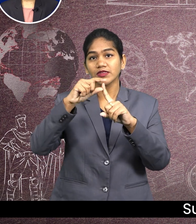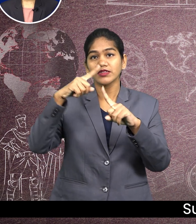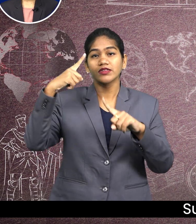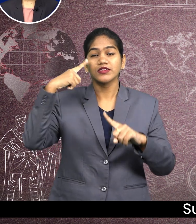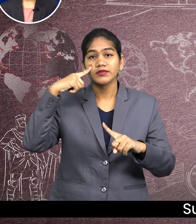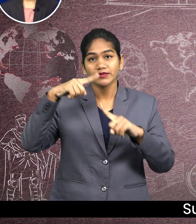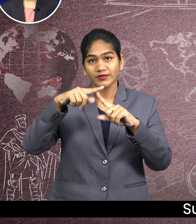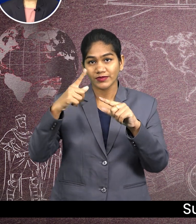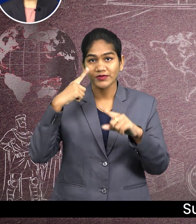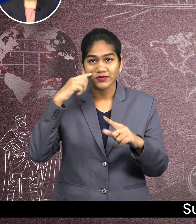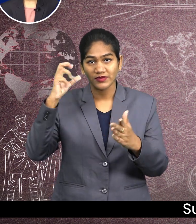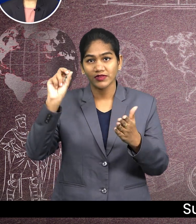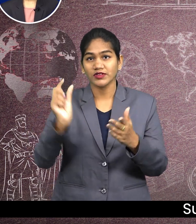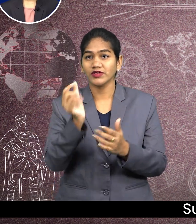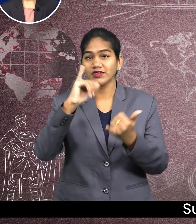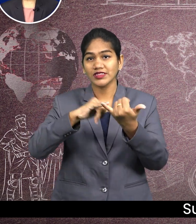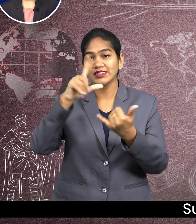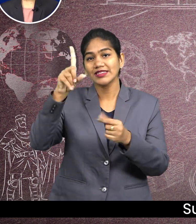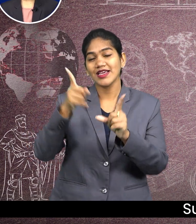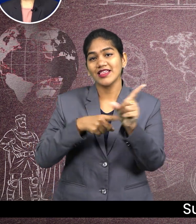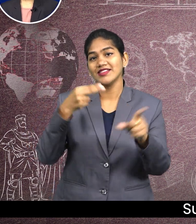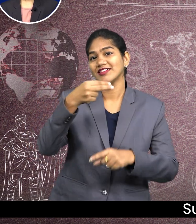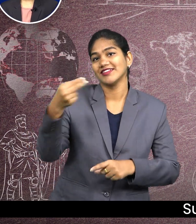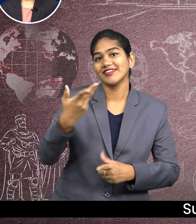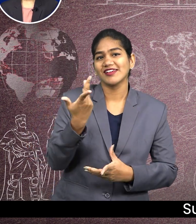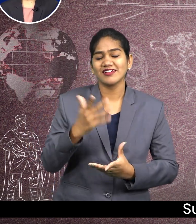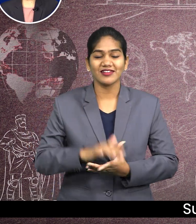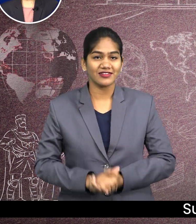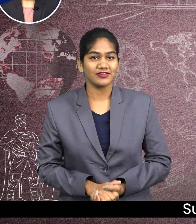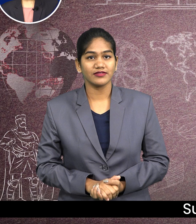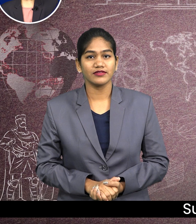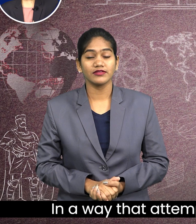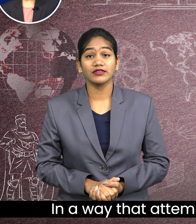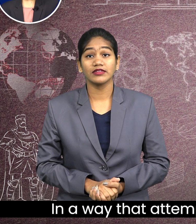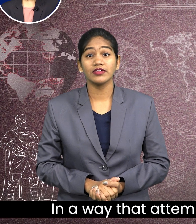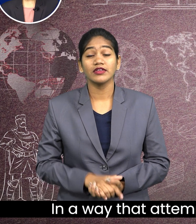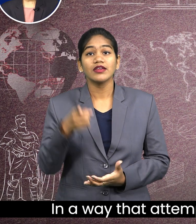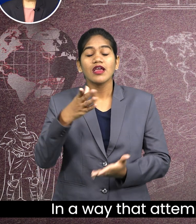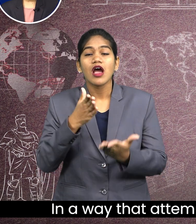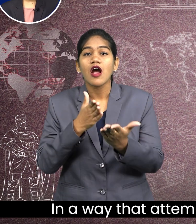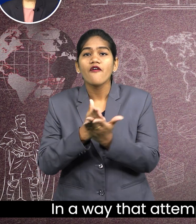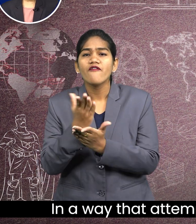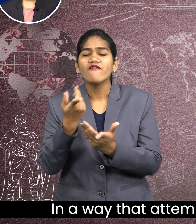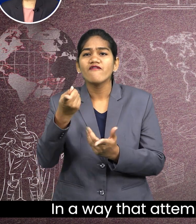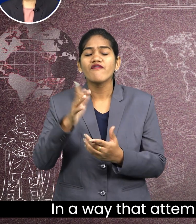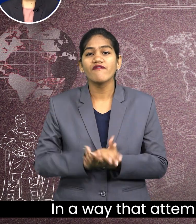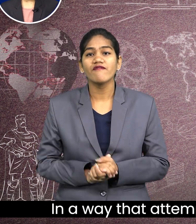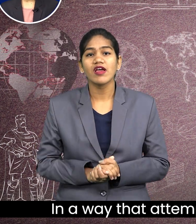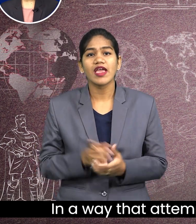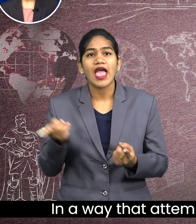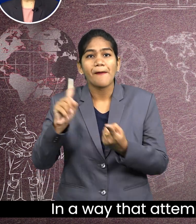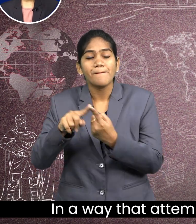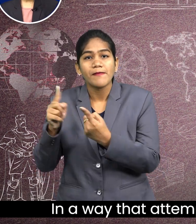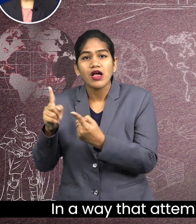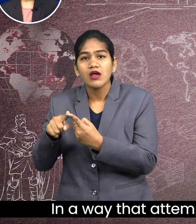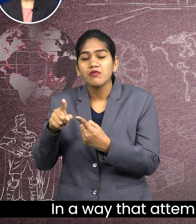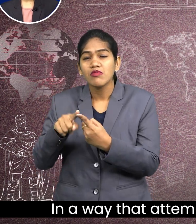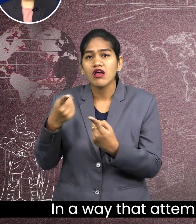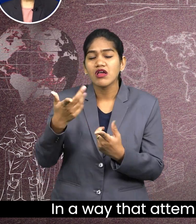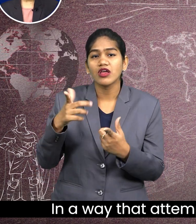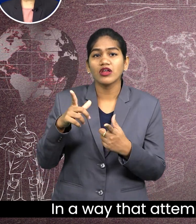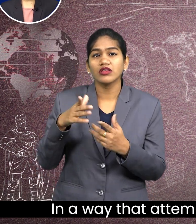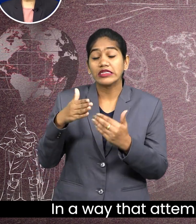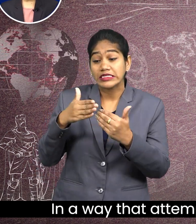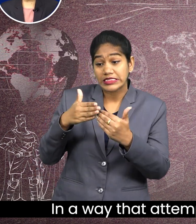in a way that attempts to avoid notice